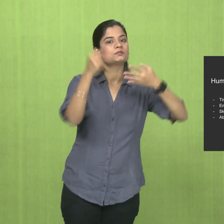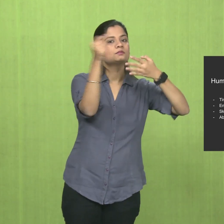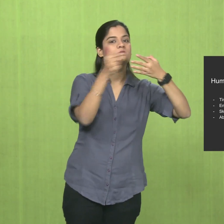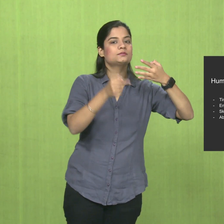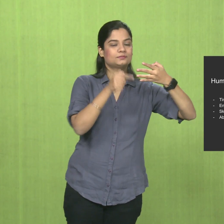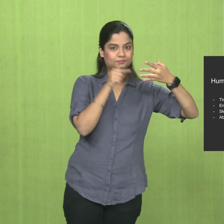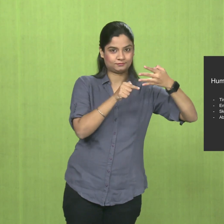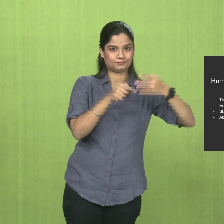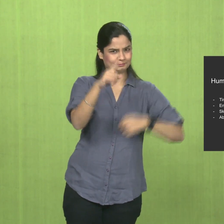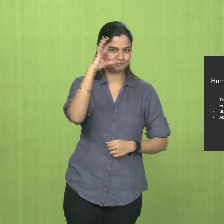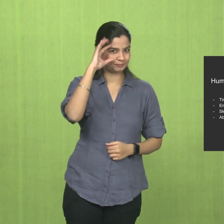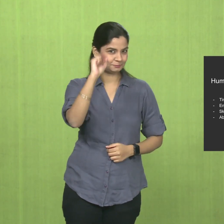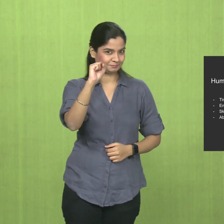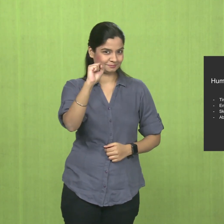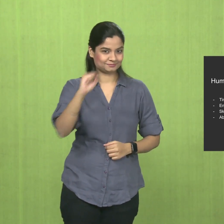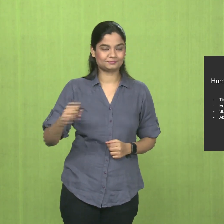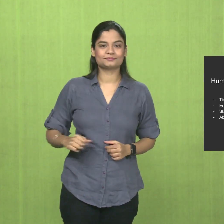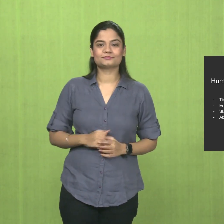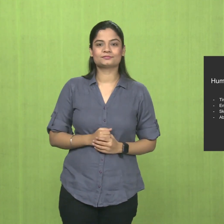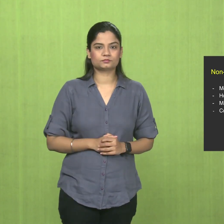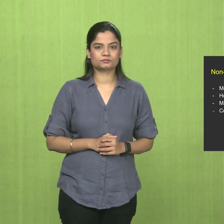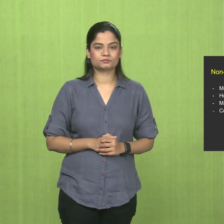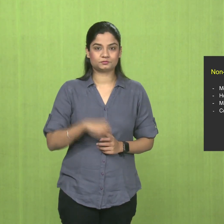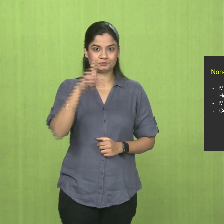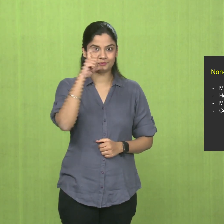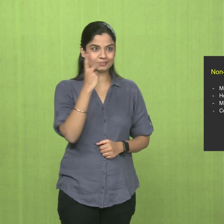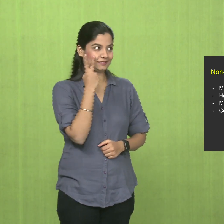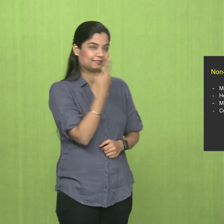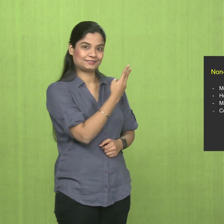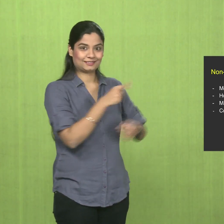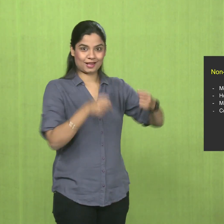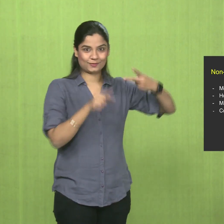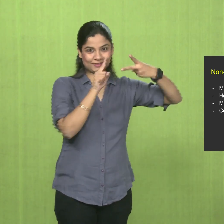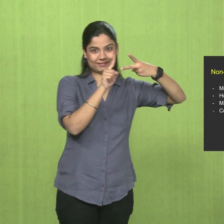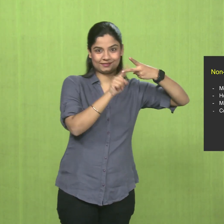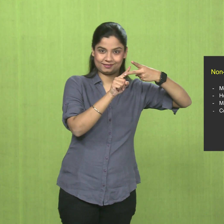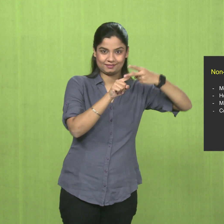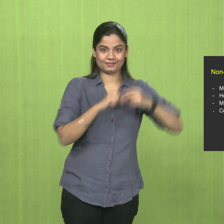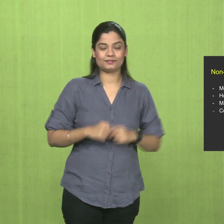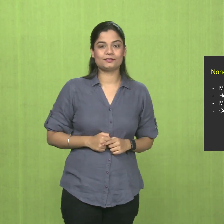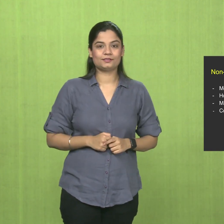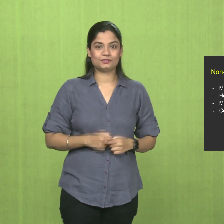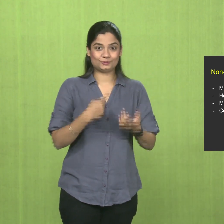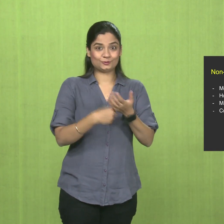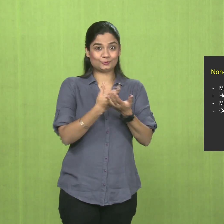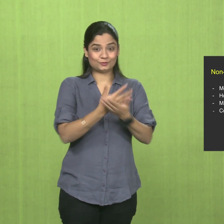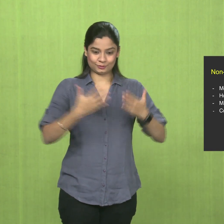human resources. Remember that. As you can see in the image, the second one,